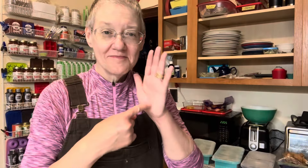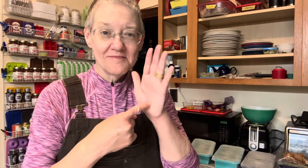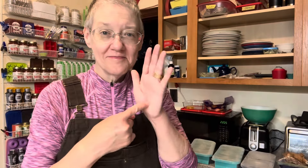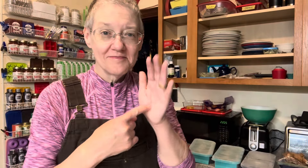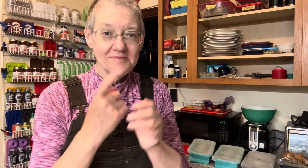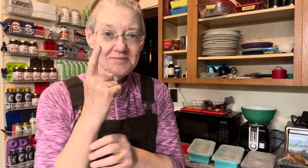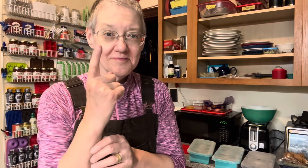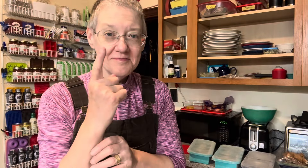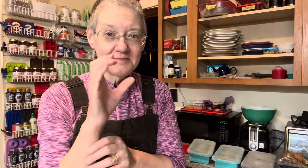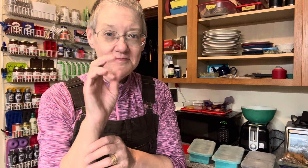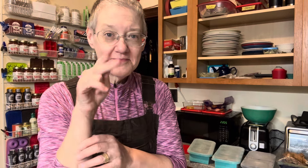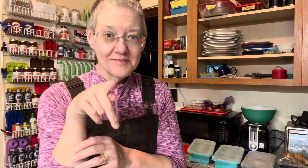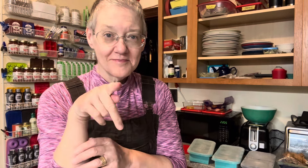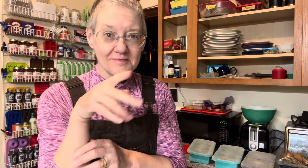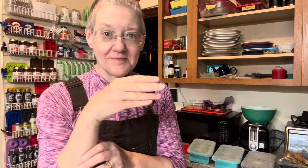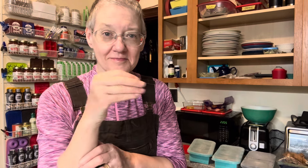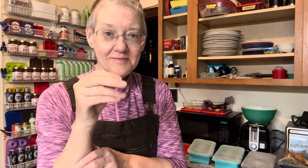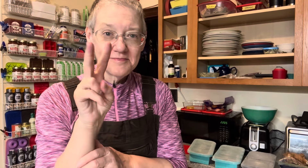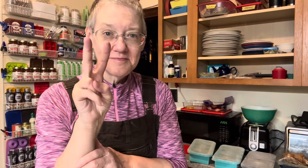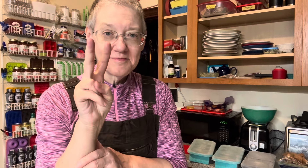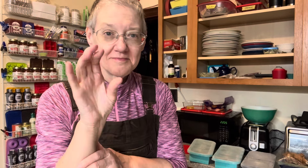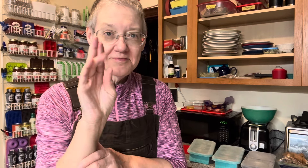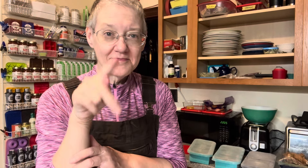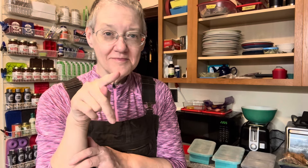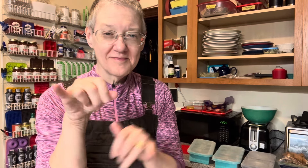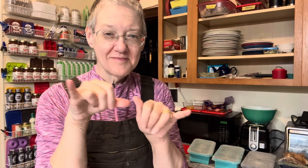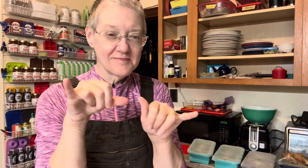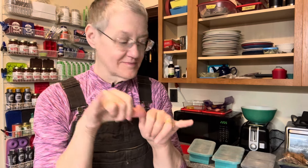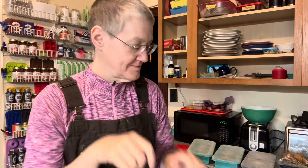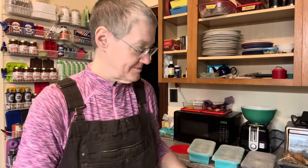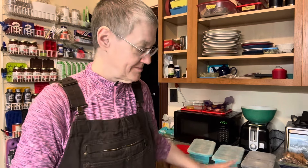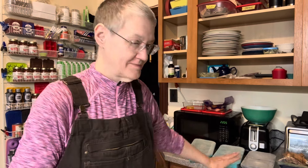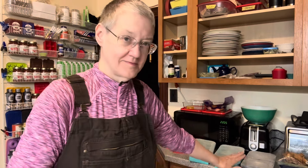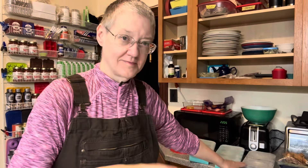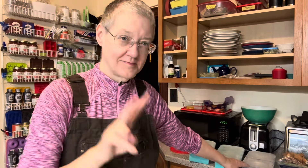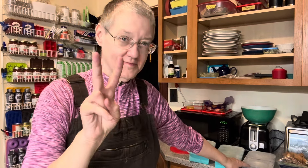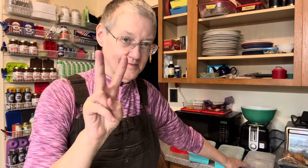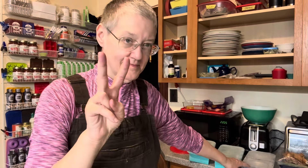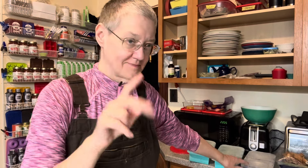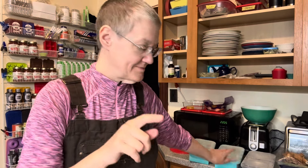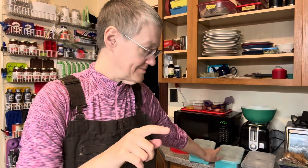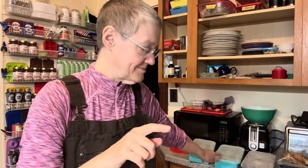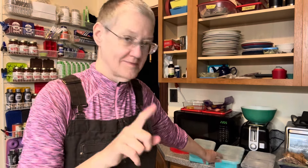And here's a good example. I have the 1 cup size and the 2 cup size.